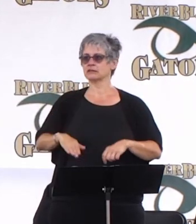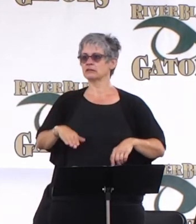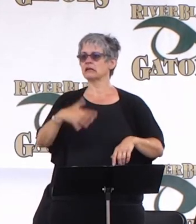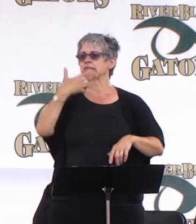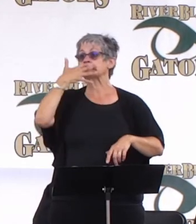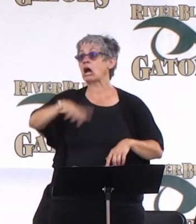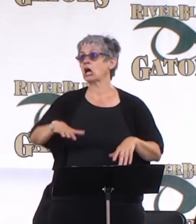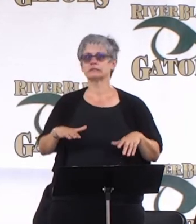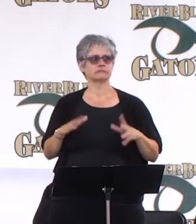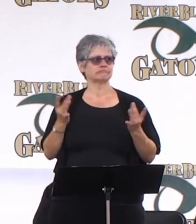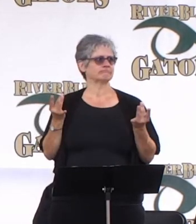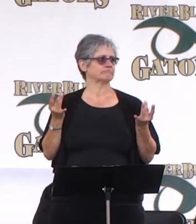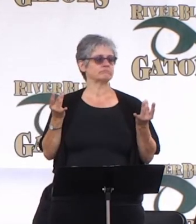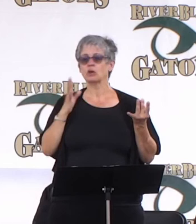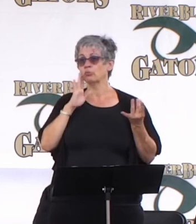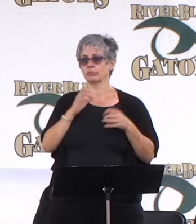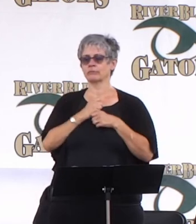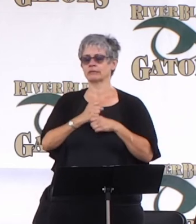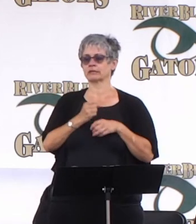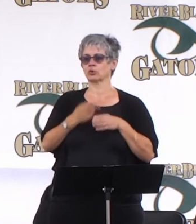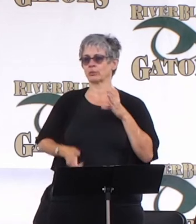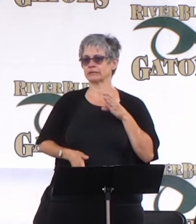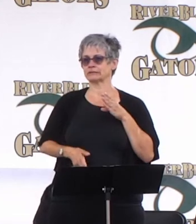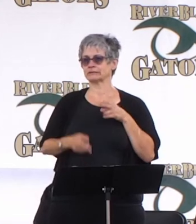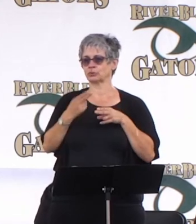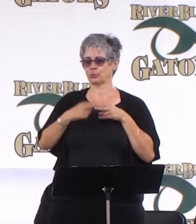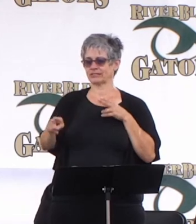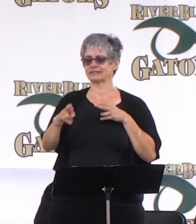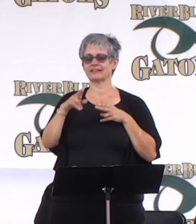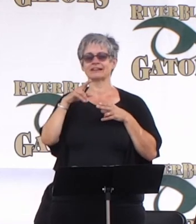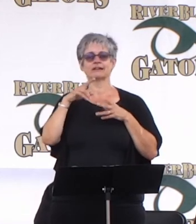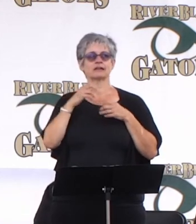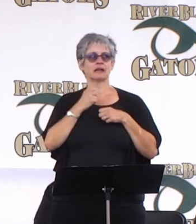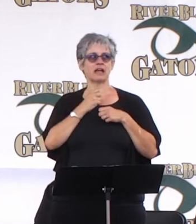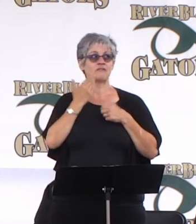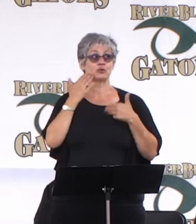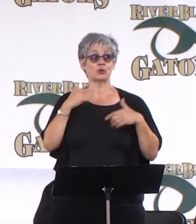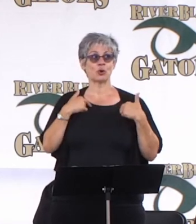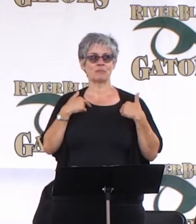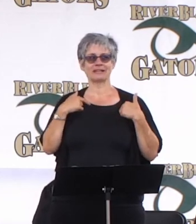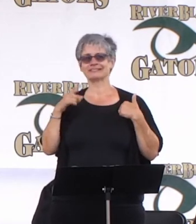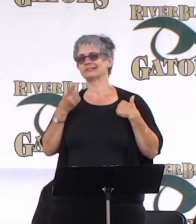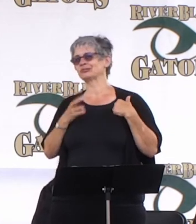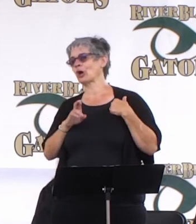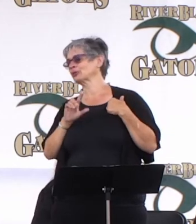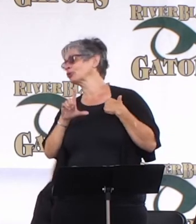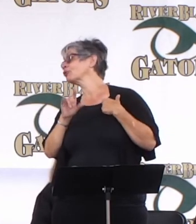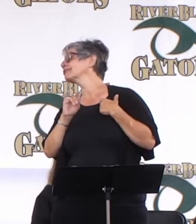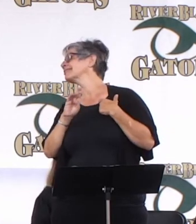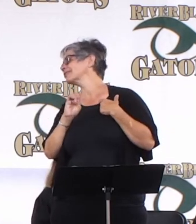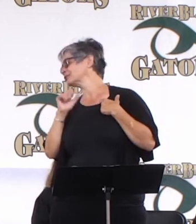quick. If you don't know me, because Dr. Little didn't introduce me, my name is Omraj.